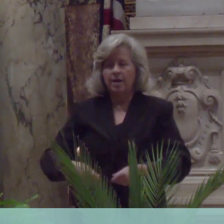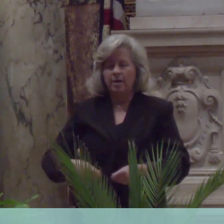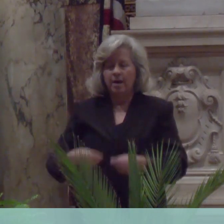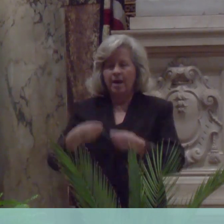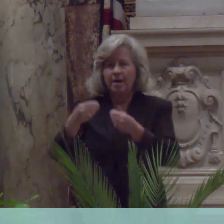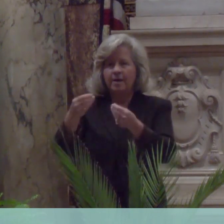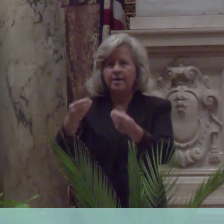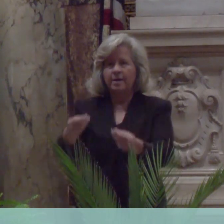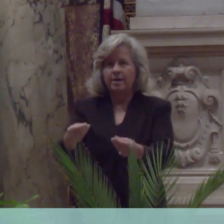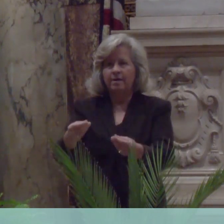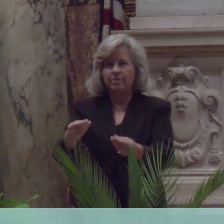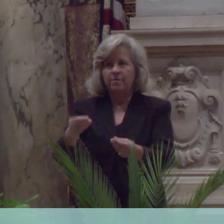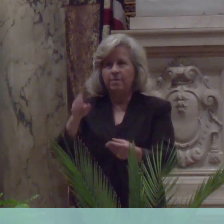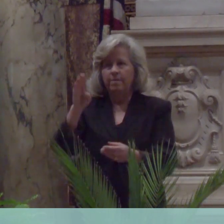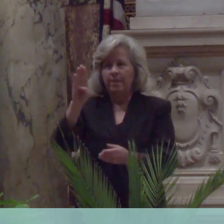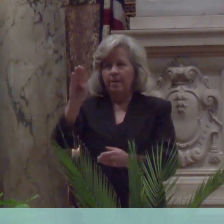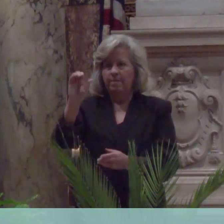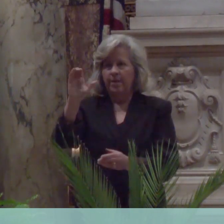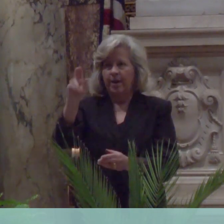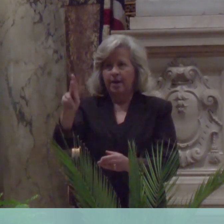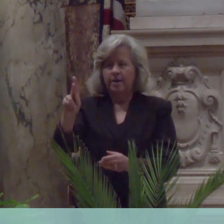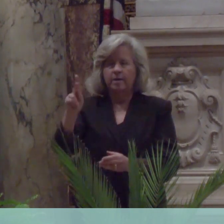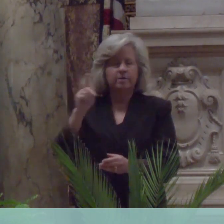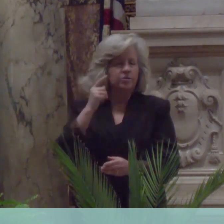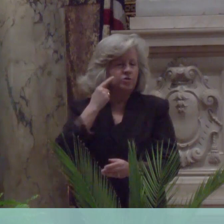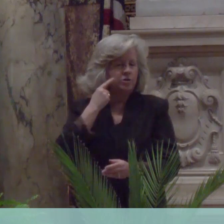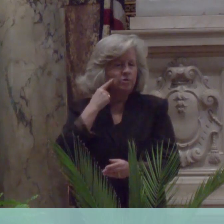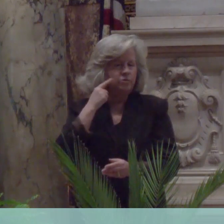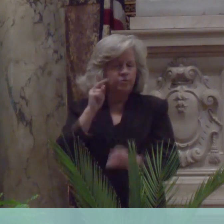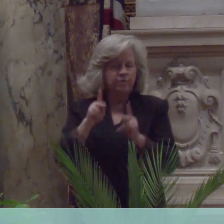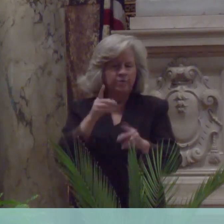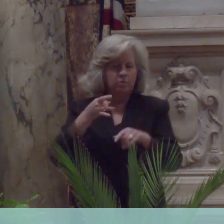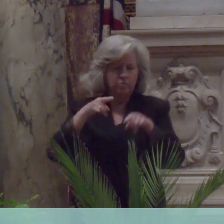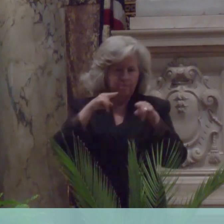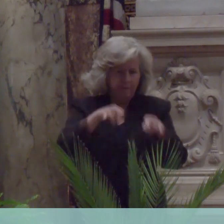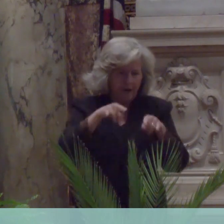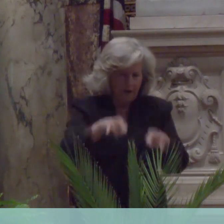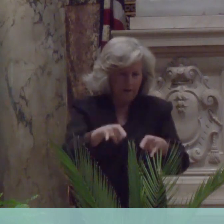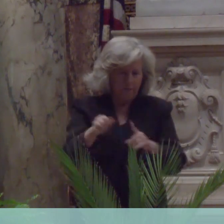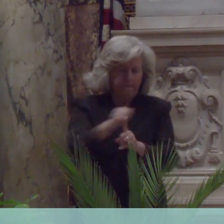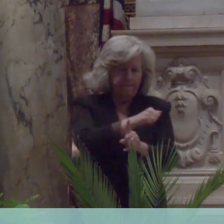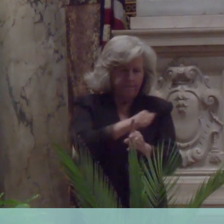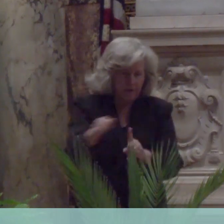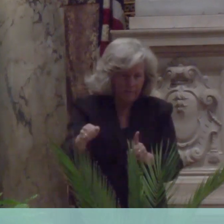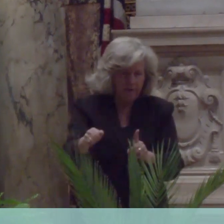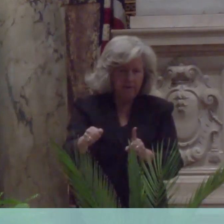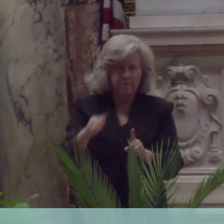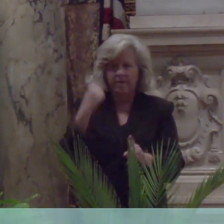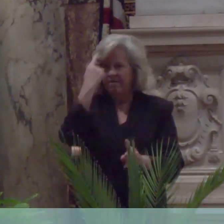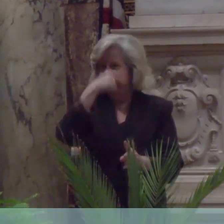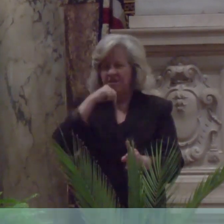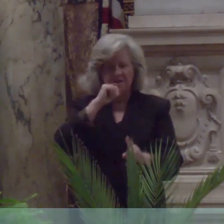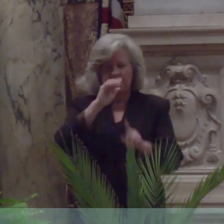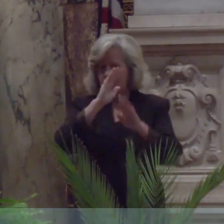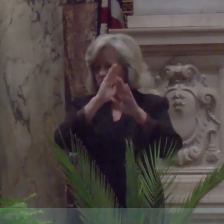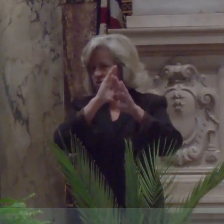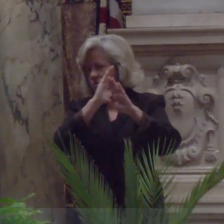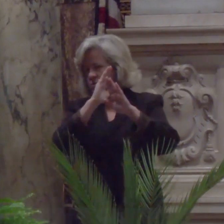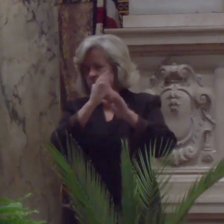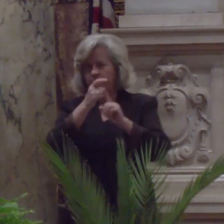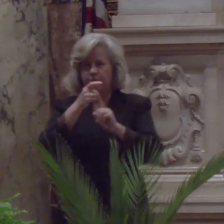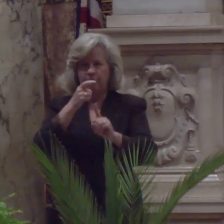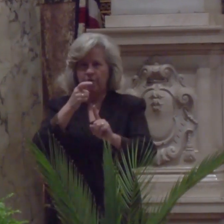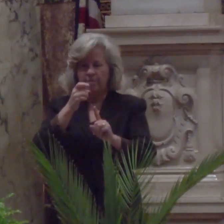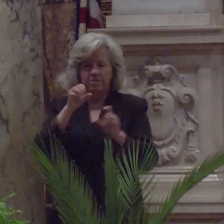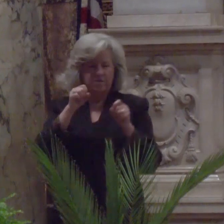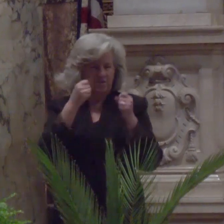back to those who beat me, my cheeks to those who plucked my beard. My face I did not shield from